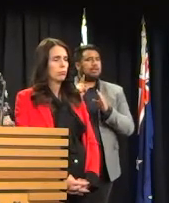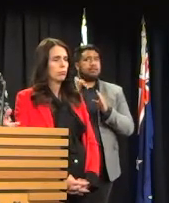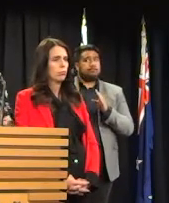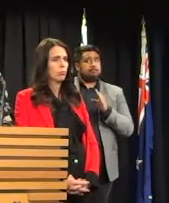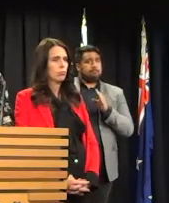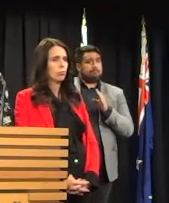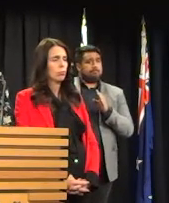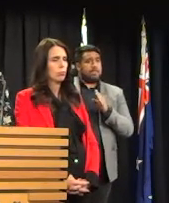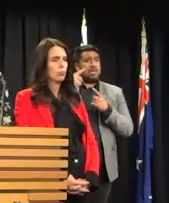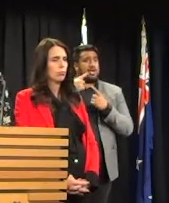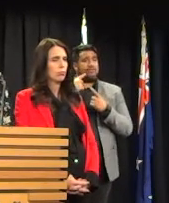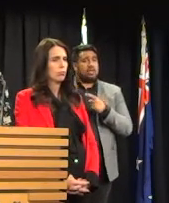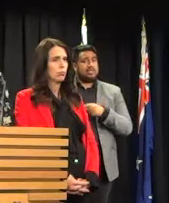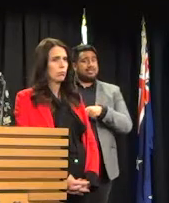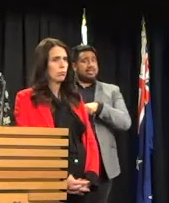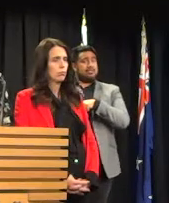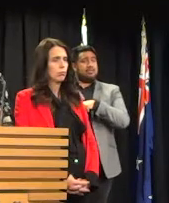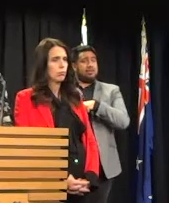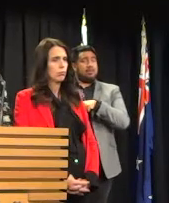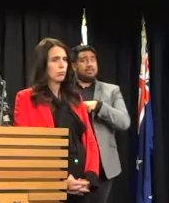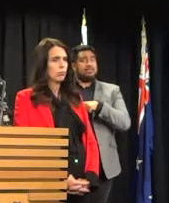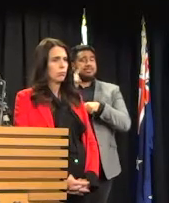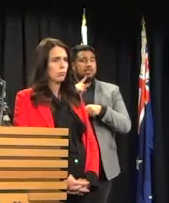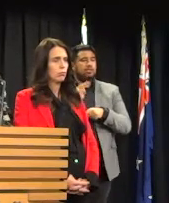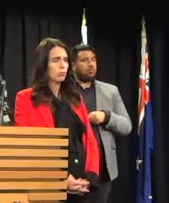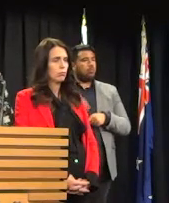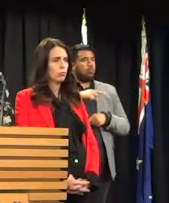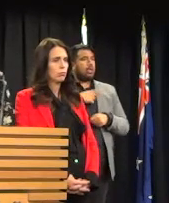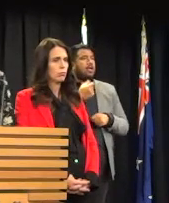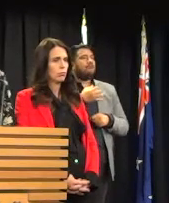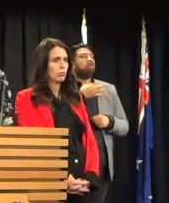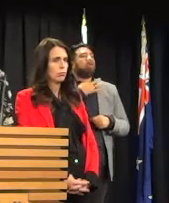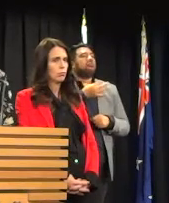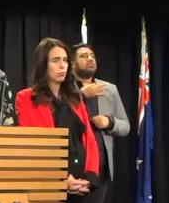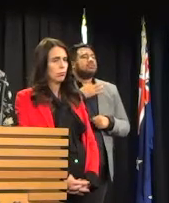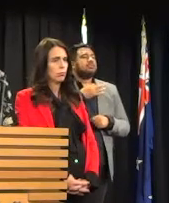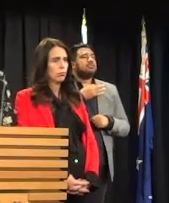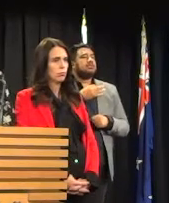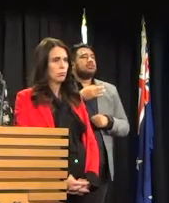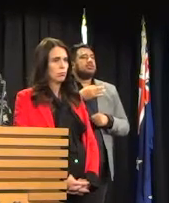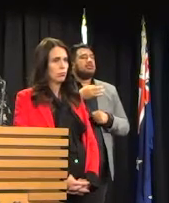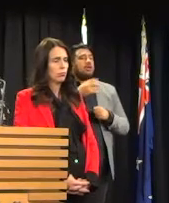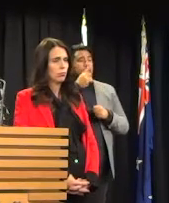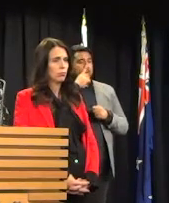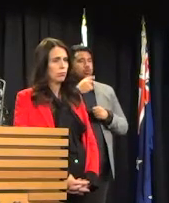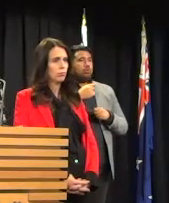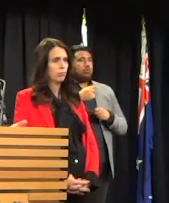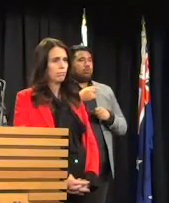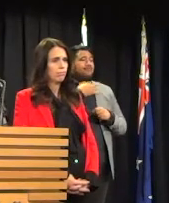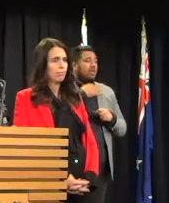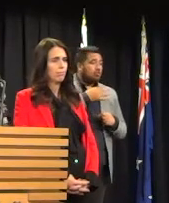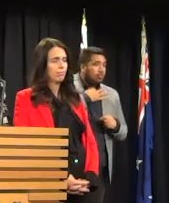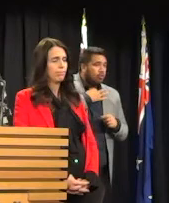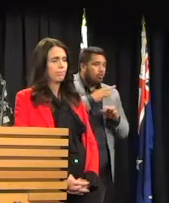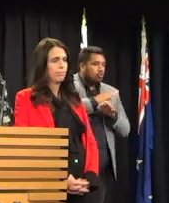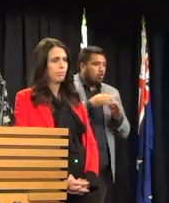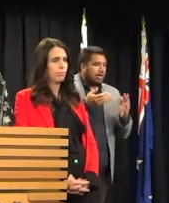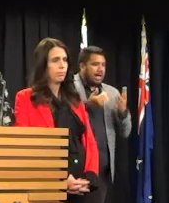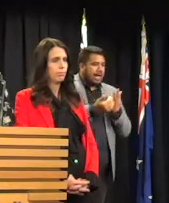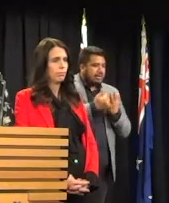his advice at the time was, that actually we risked people who were vulnerable not accessing the support that they